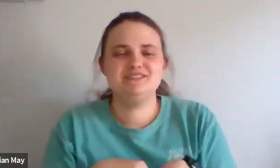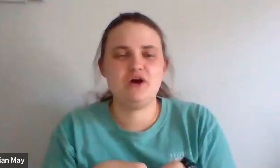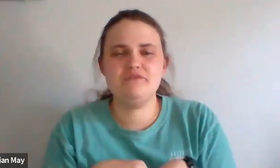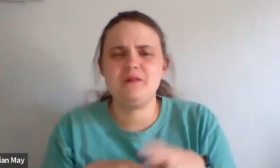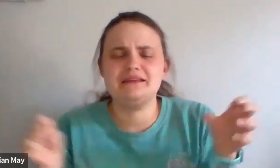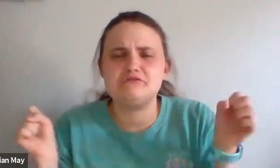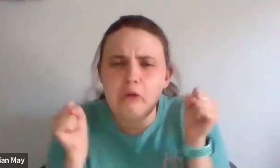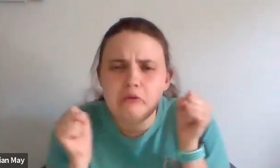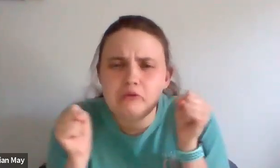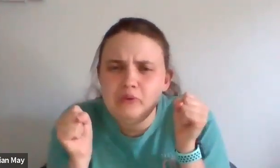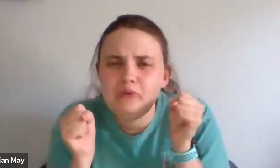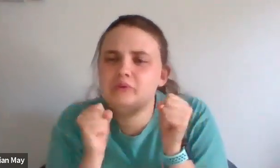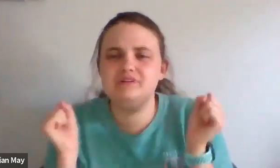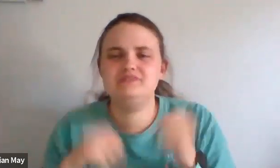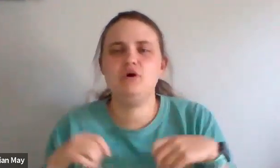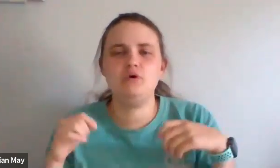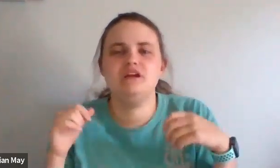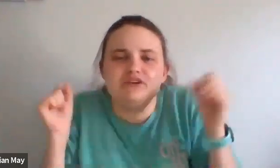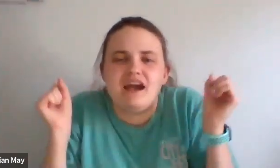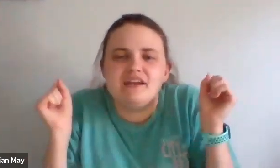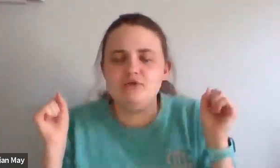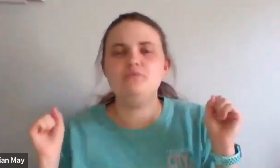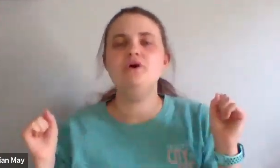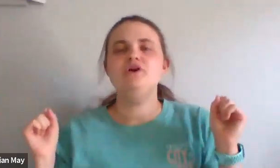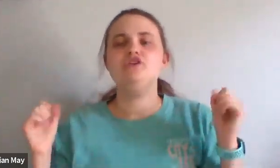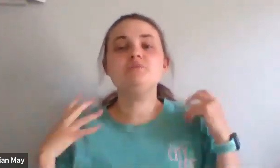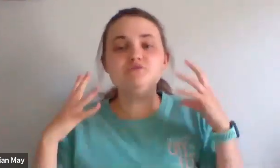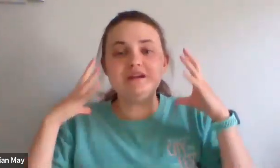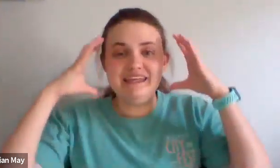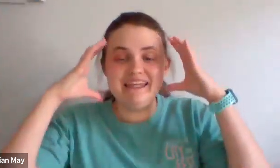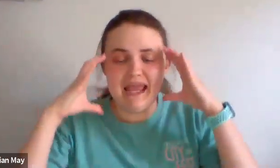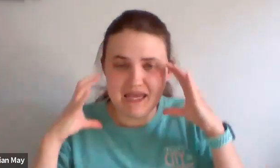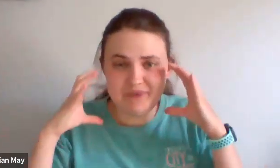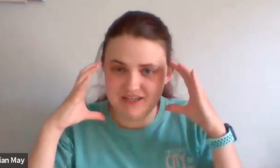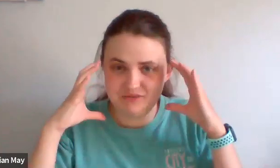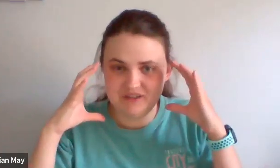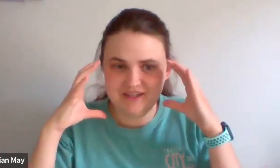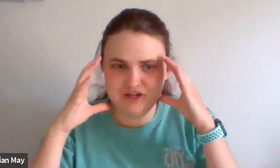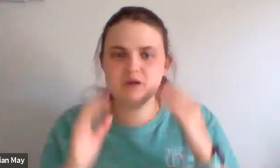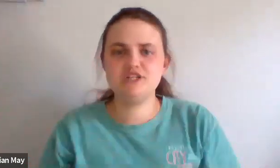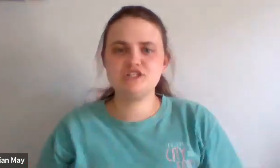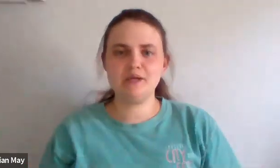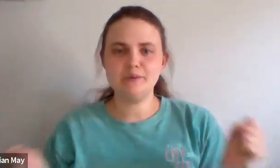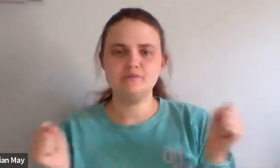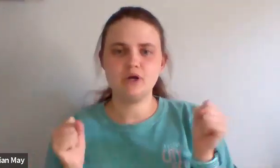So if you're like, it's cold, cold, and you almost want to get animated with it. You don't want to be just like